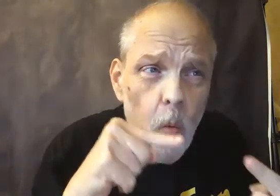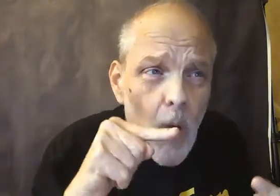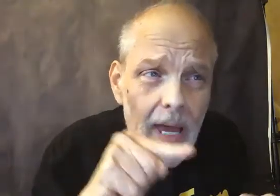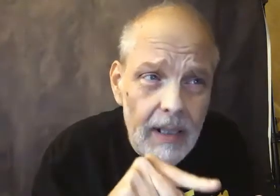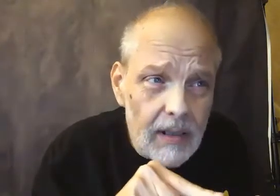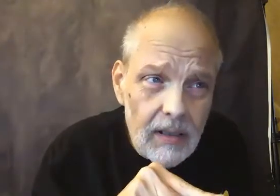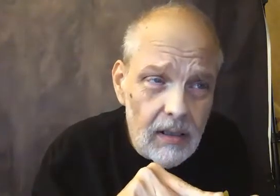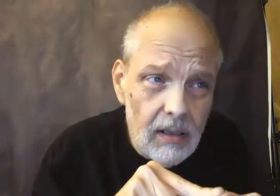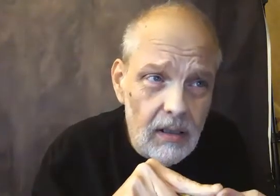when,